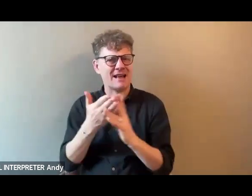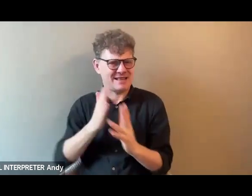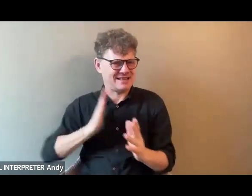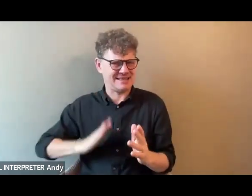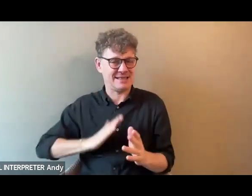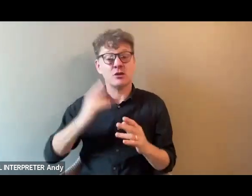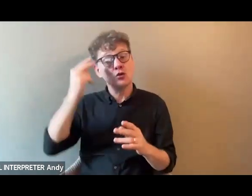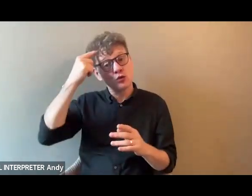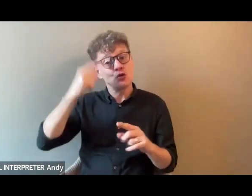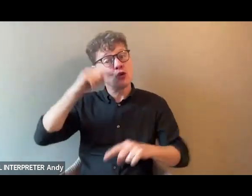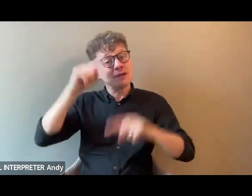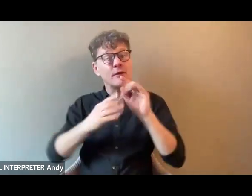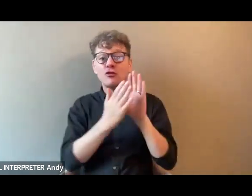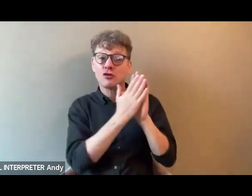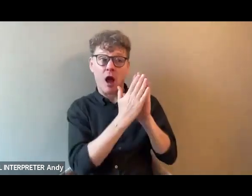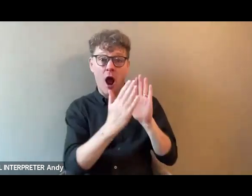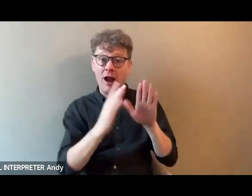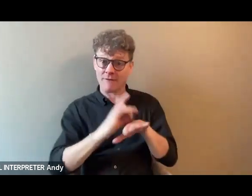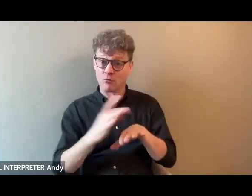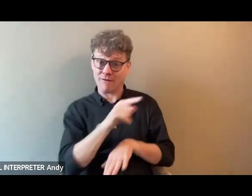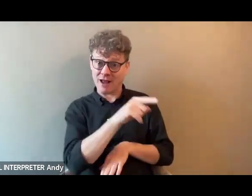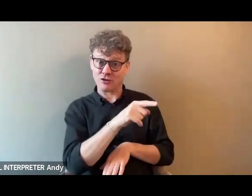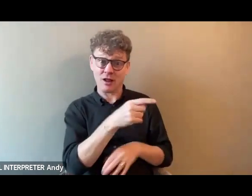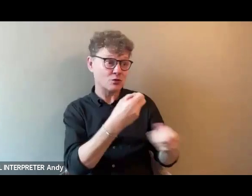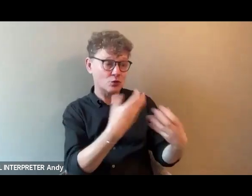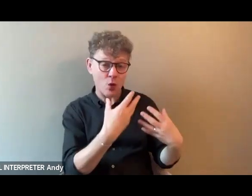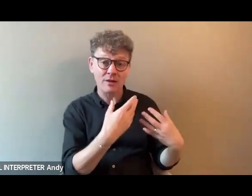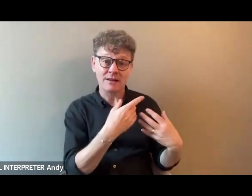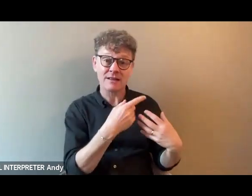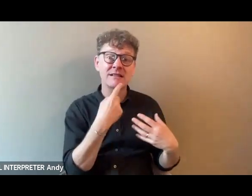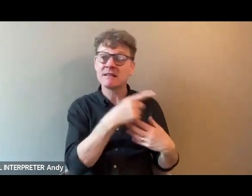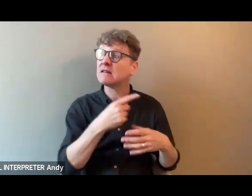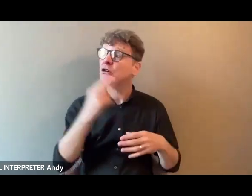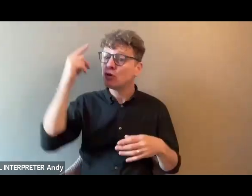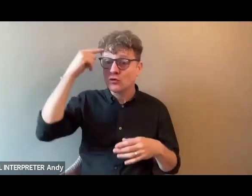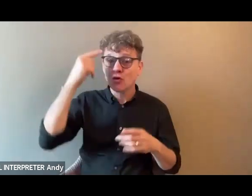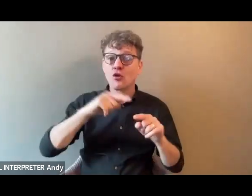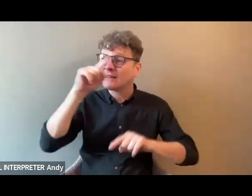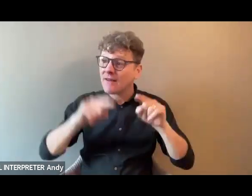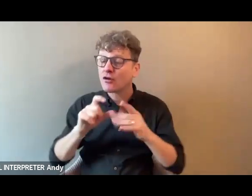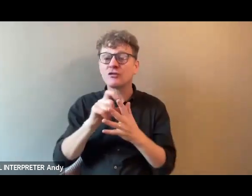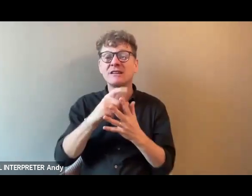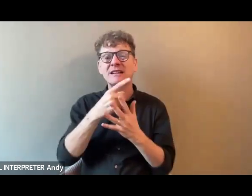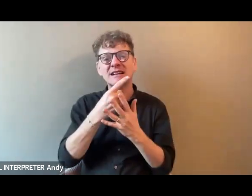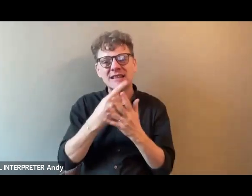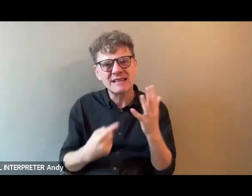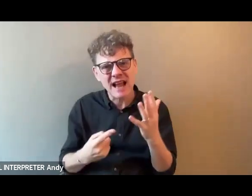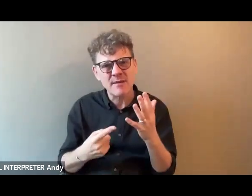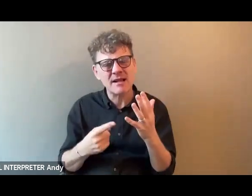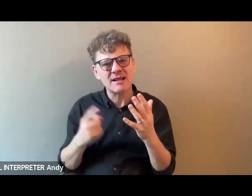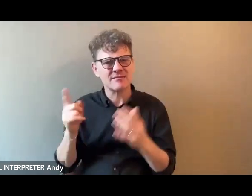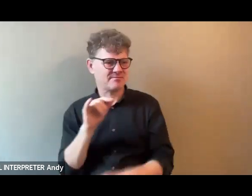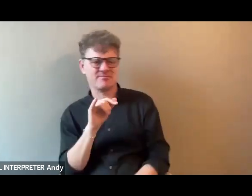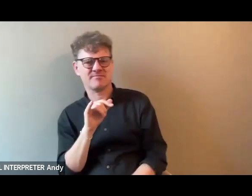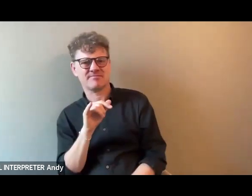Neurodivergent archive professionals told us repeatedly that where neurodivergent or disabled accessibility was discussed in their workplace, the